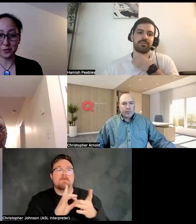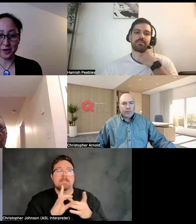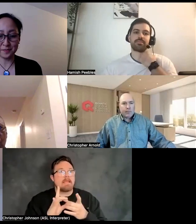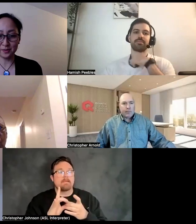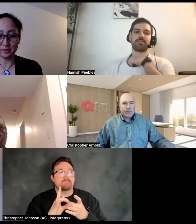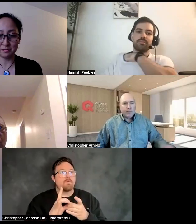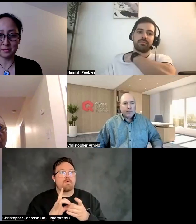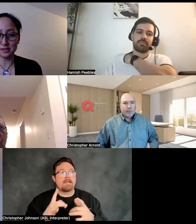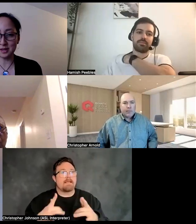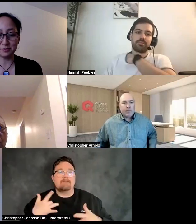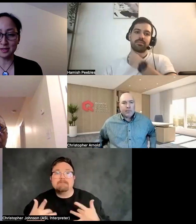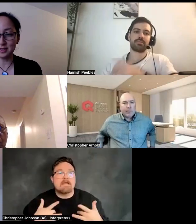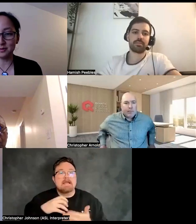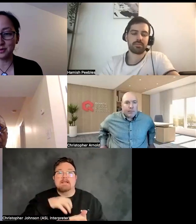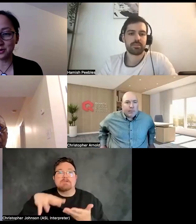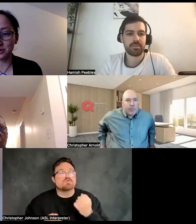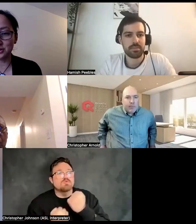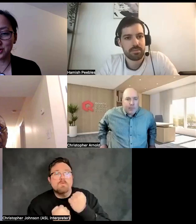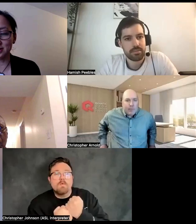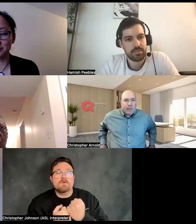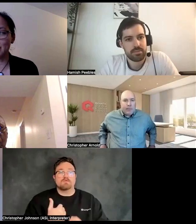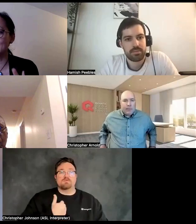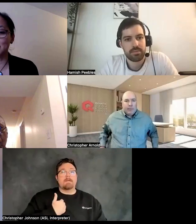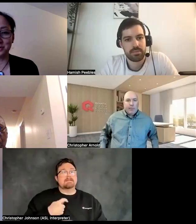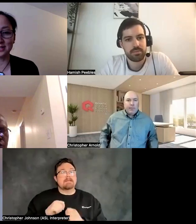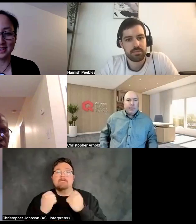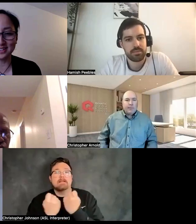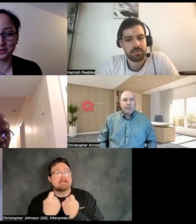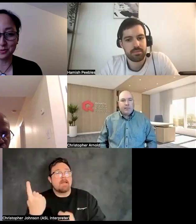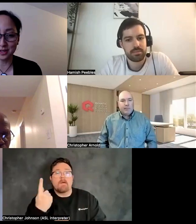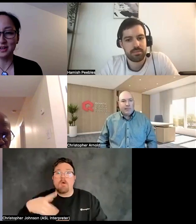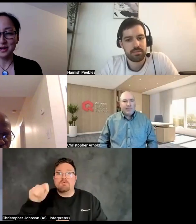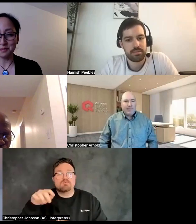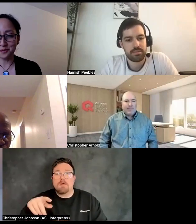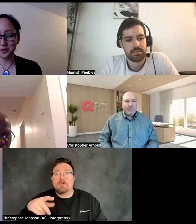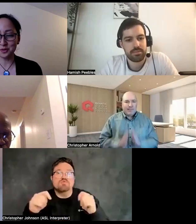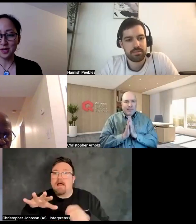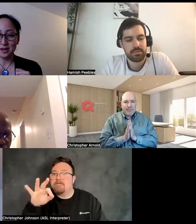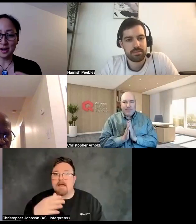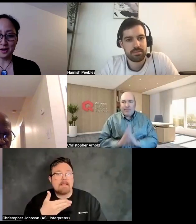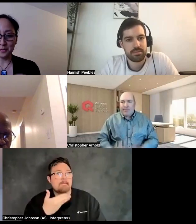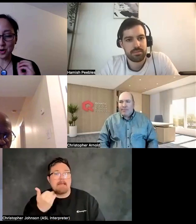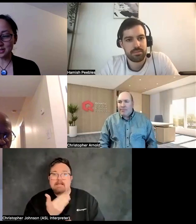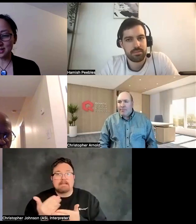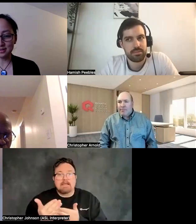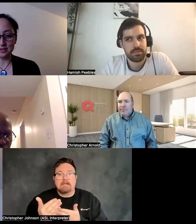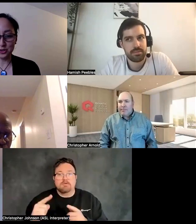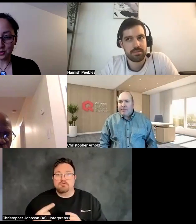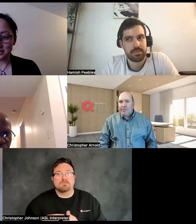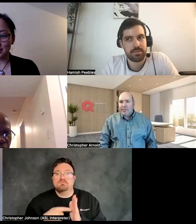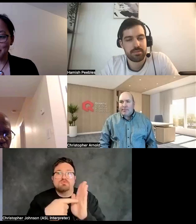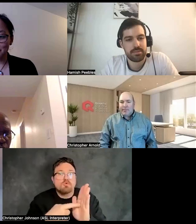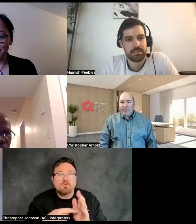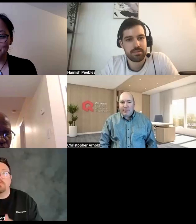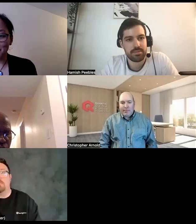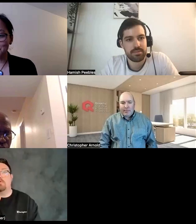So myself and my team, we are always trying to find the next best thing to bring before you. Quantic